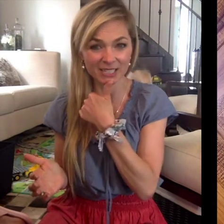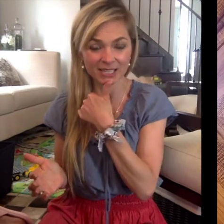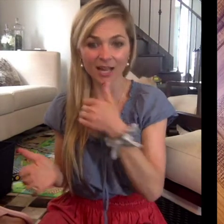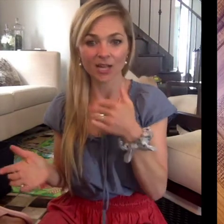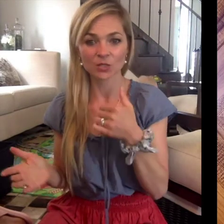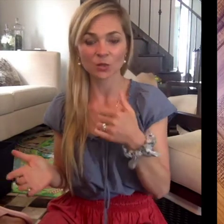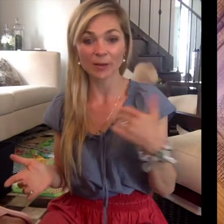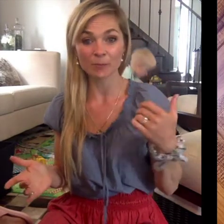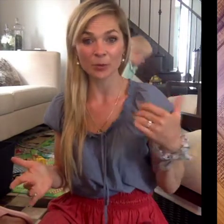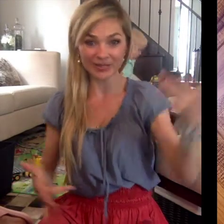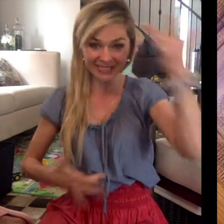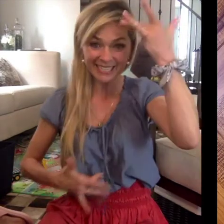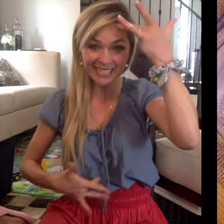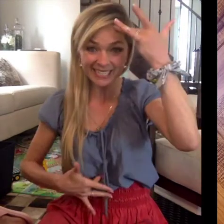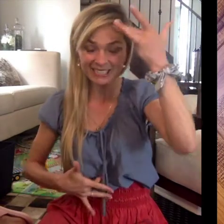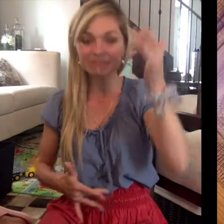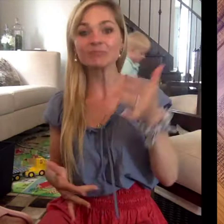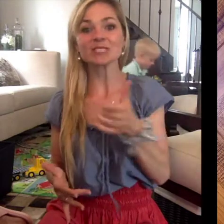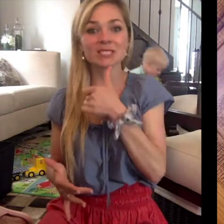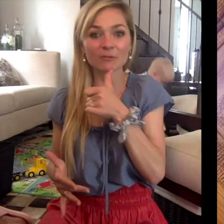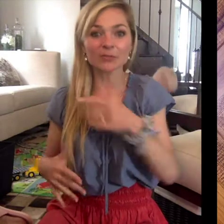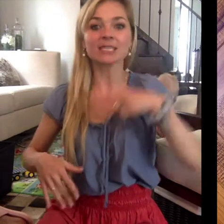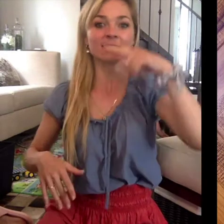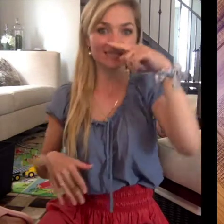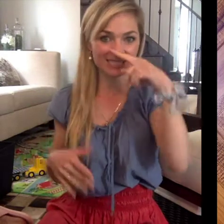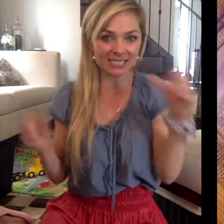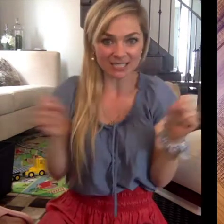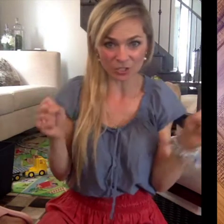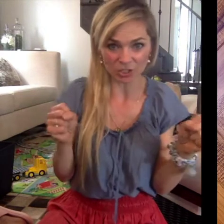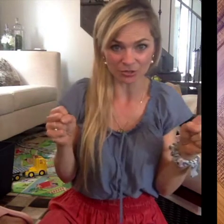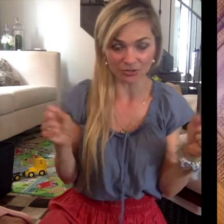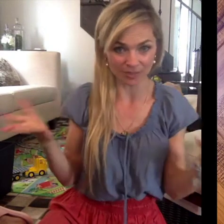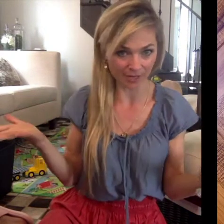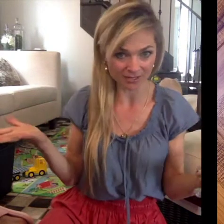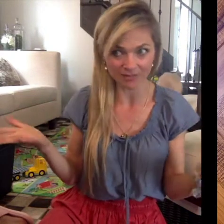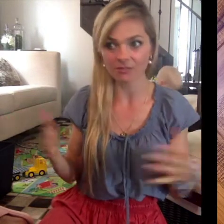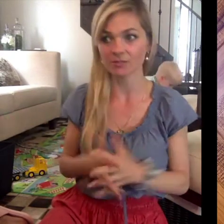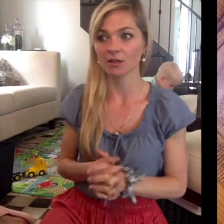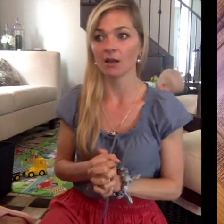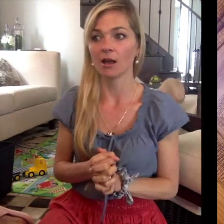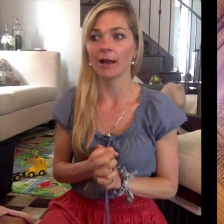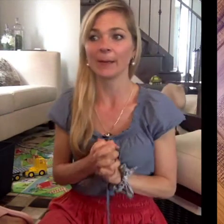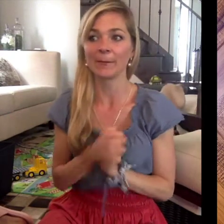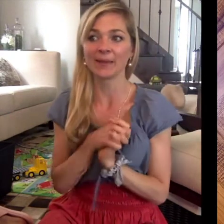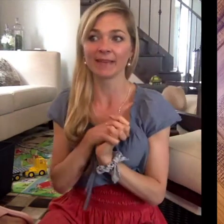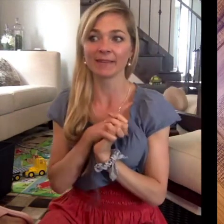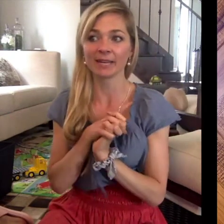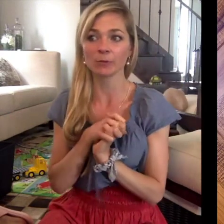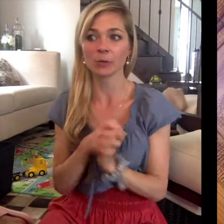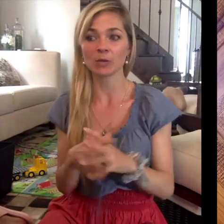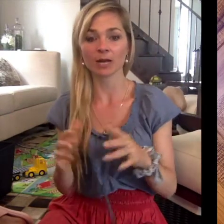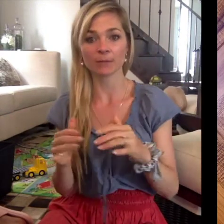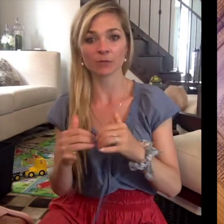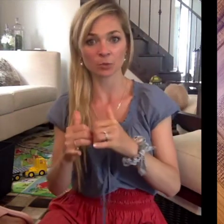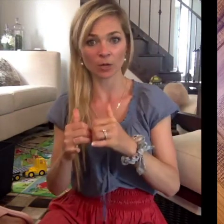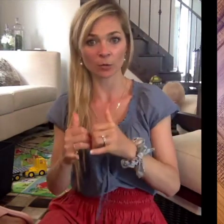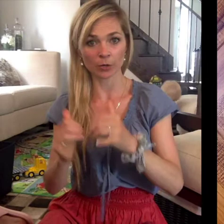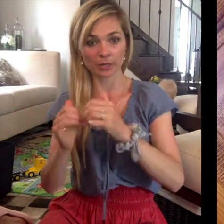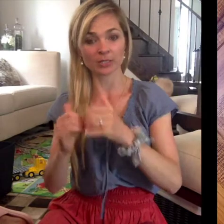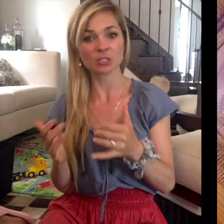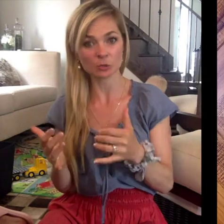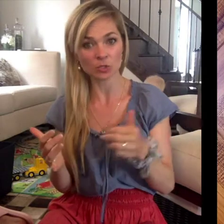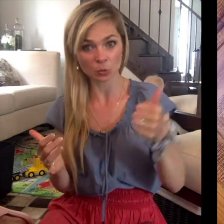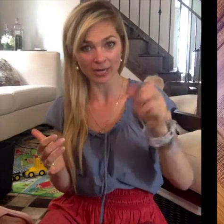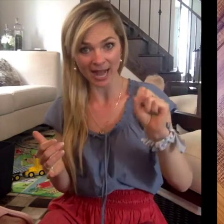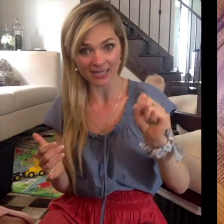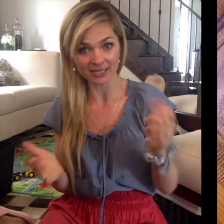suffering. So I put sick, suffering, sneezes, chills. That makes sense. And then I wrote, there's a word,